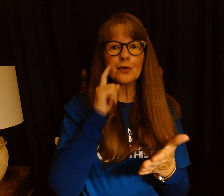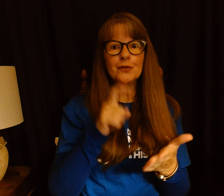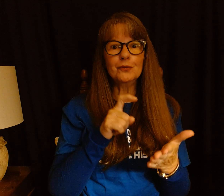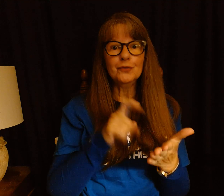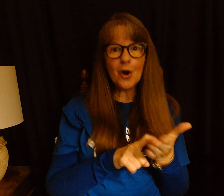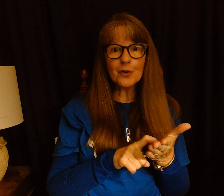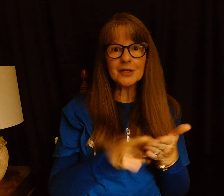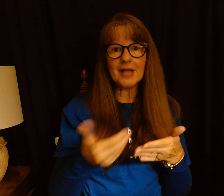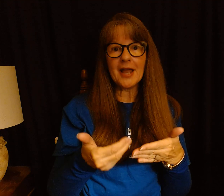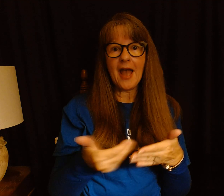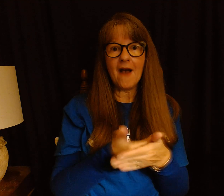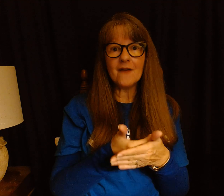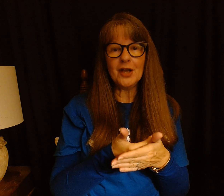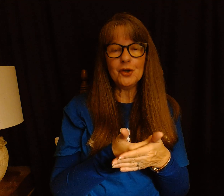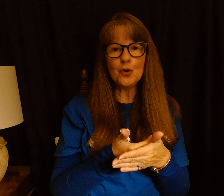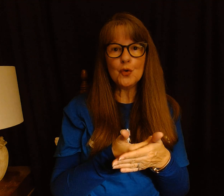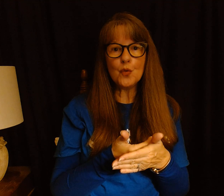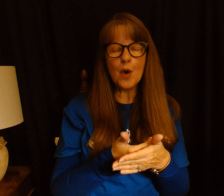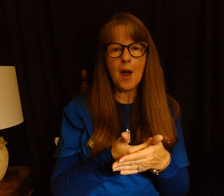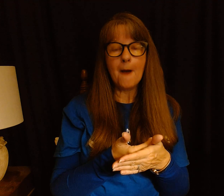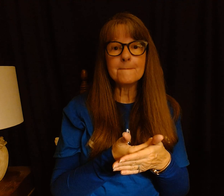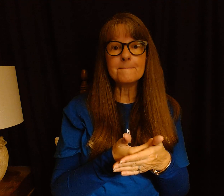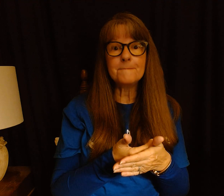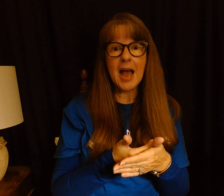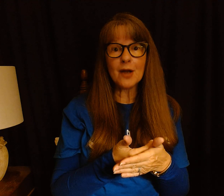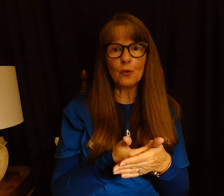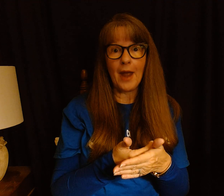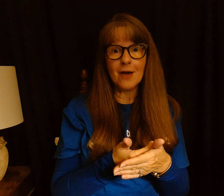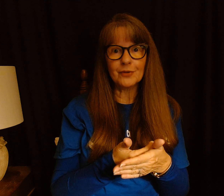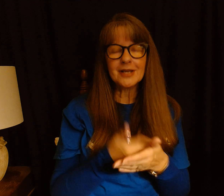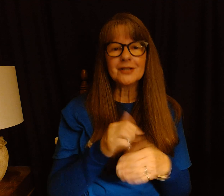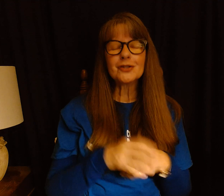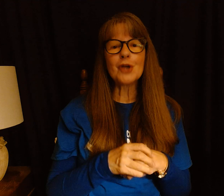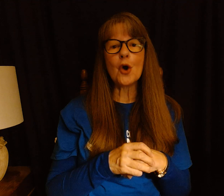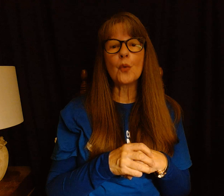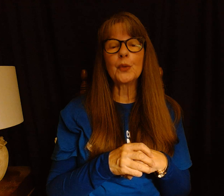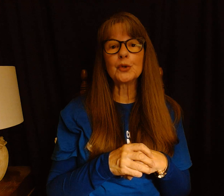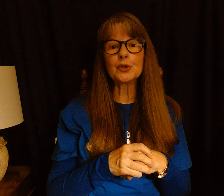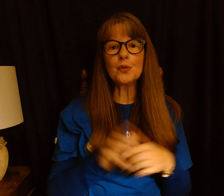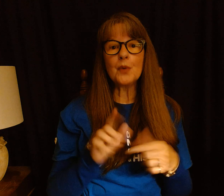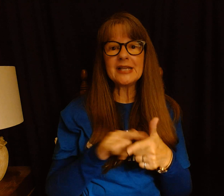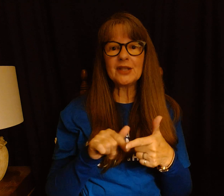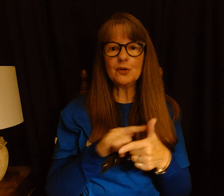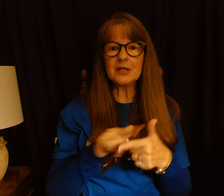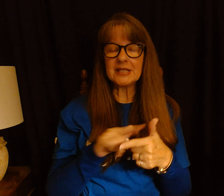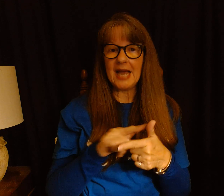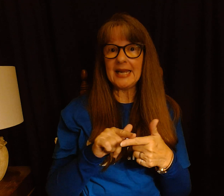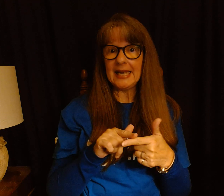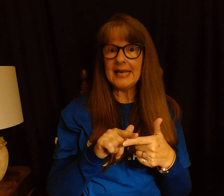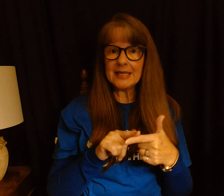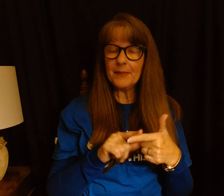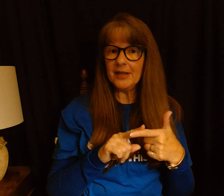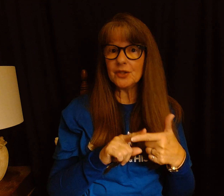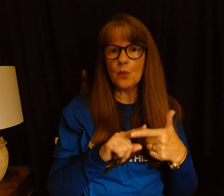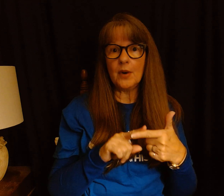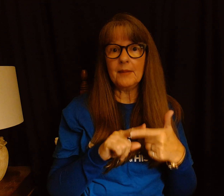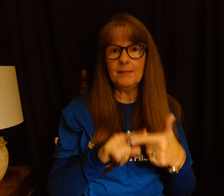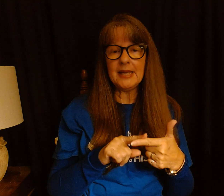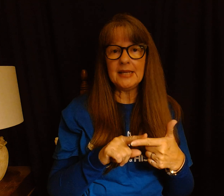you'll notice, I have a new background. So there's two ways that you can sign it, and it depends on what it means.